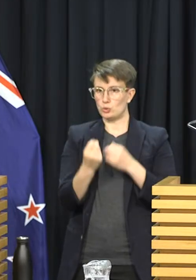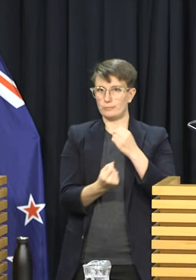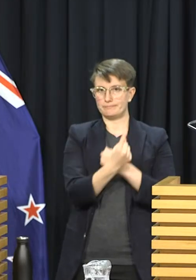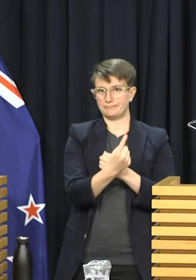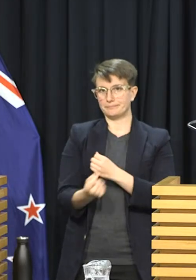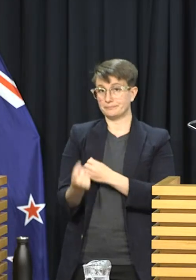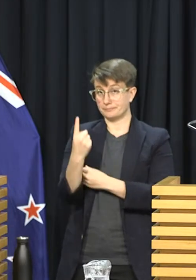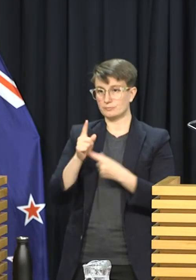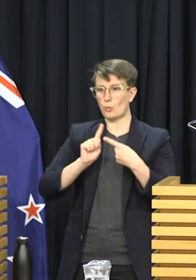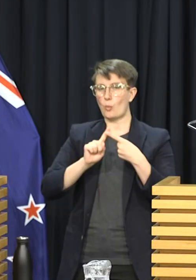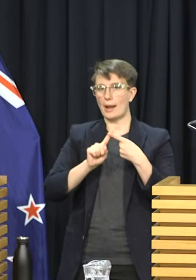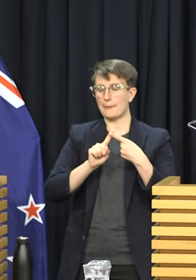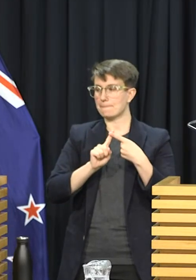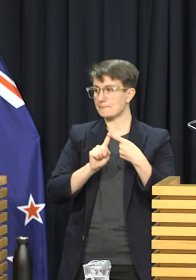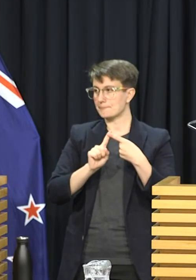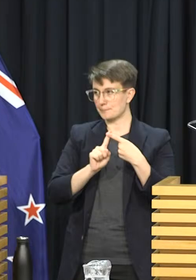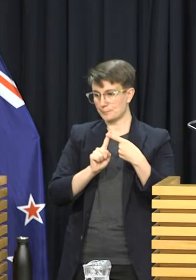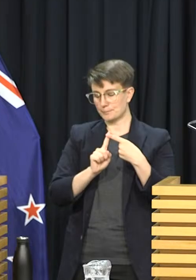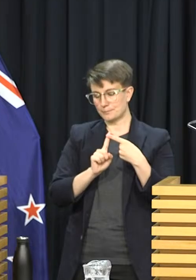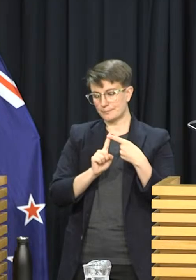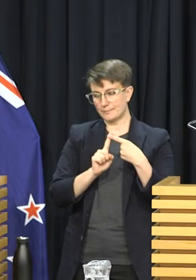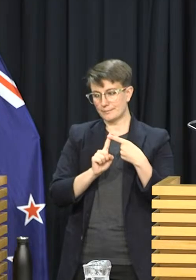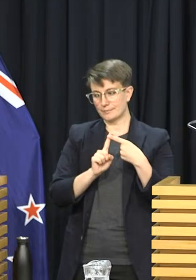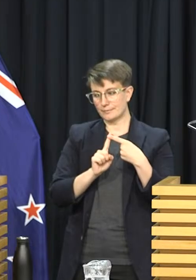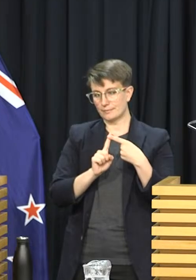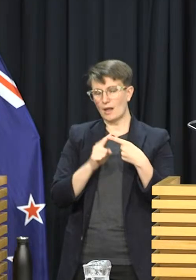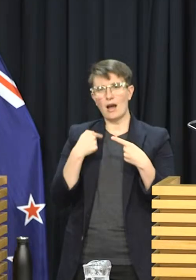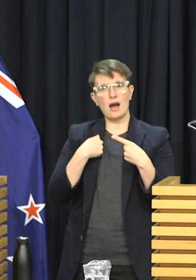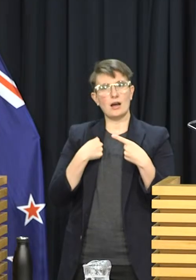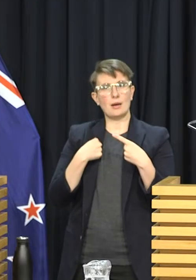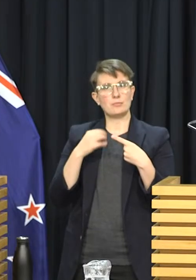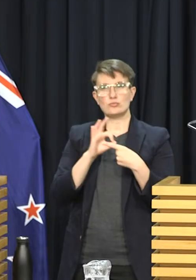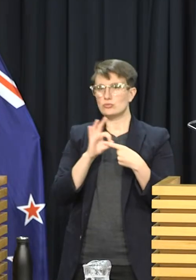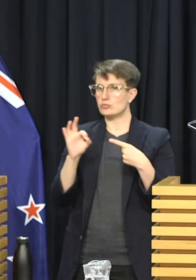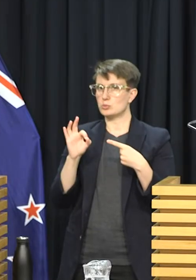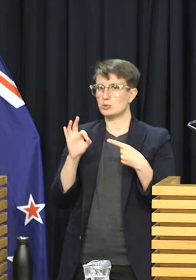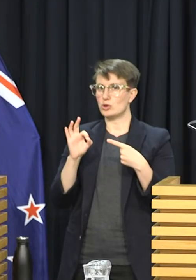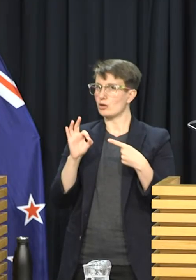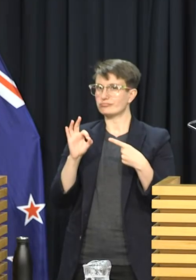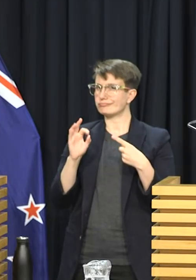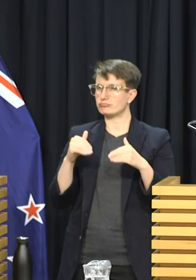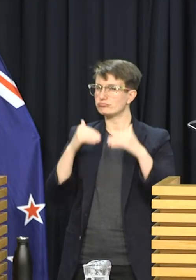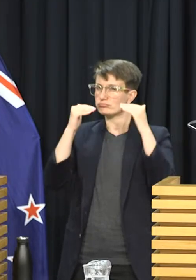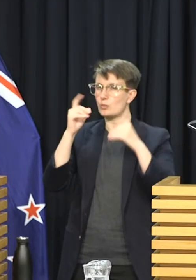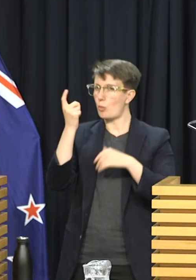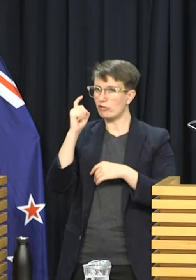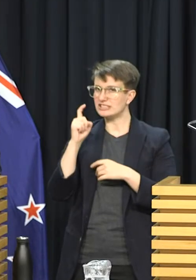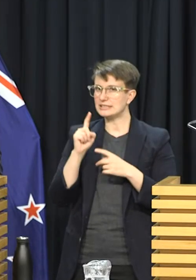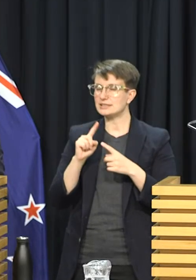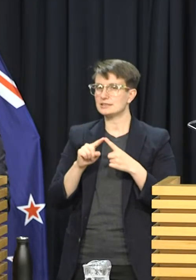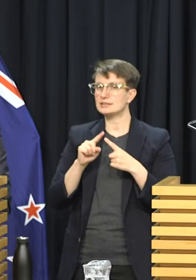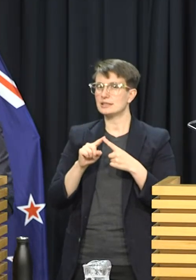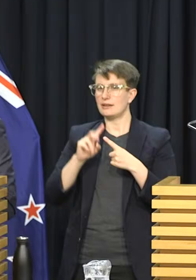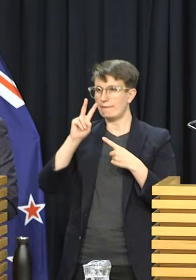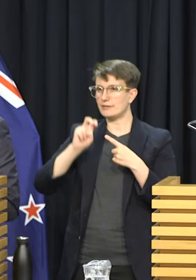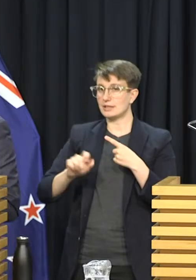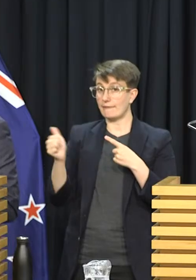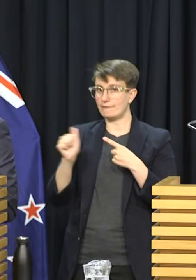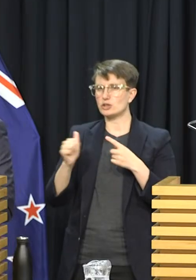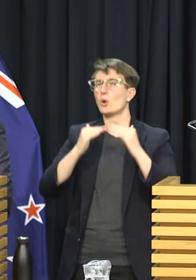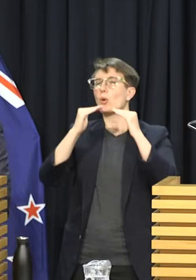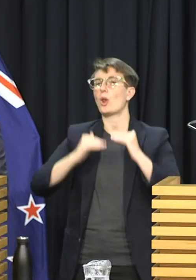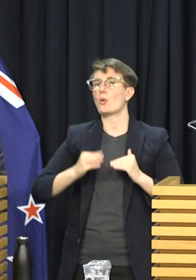where are we? They weren't ones that I was particularly concerned about. They do get investigated, so they're deemed to be